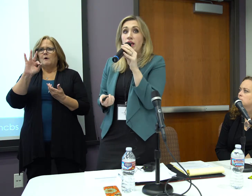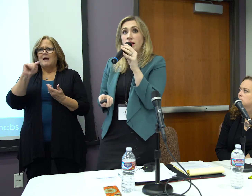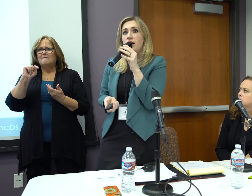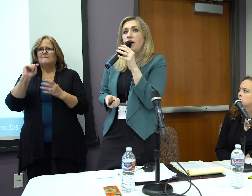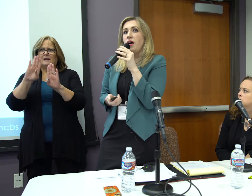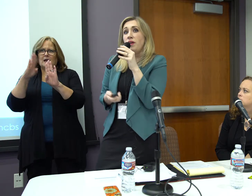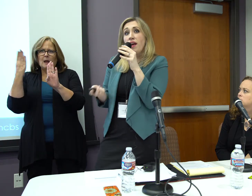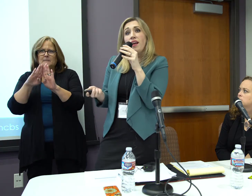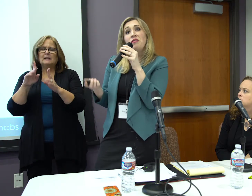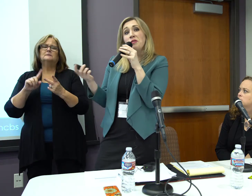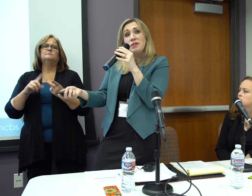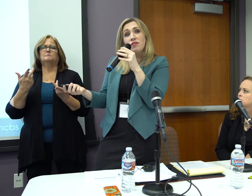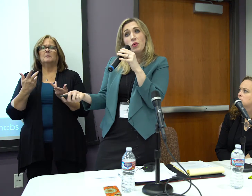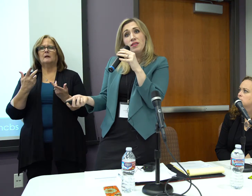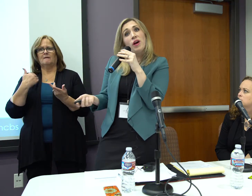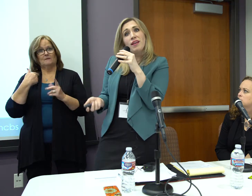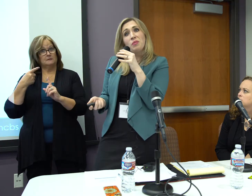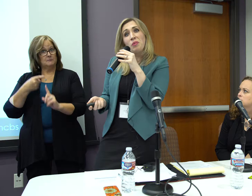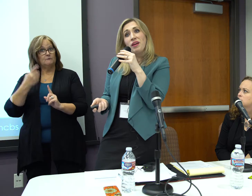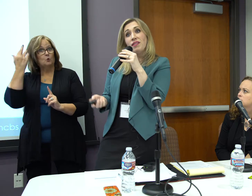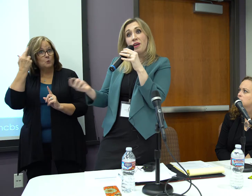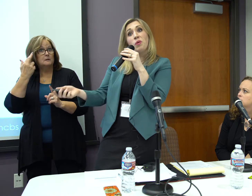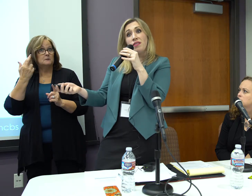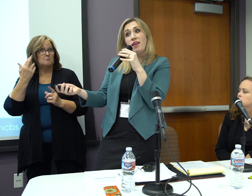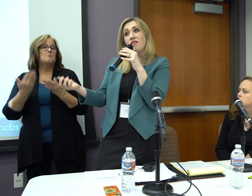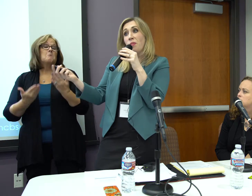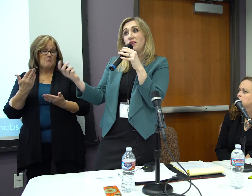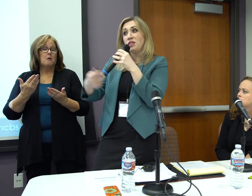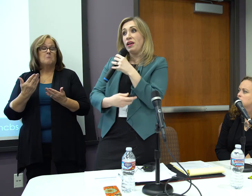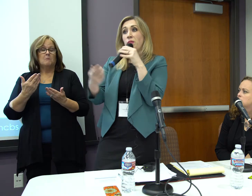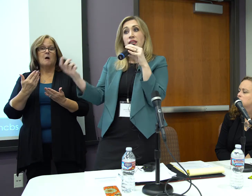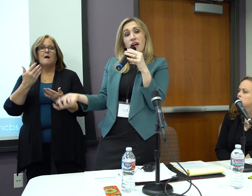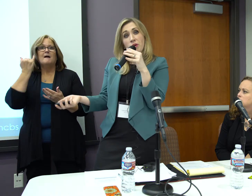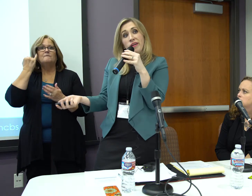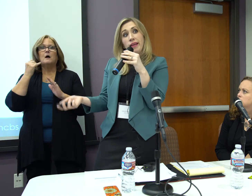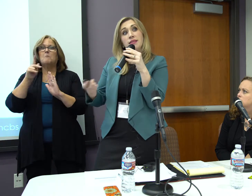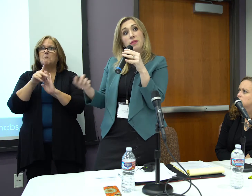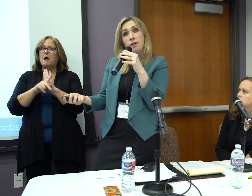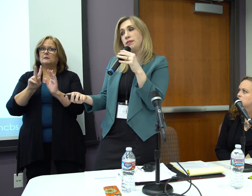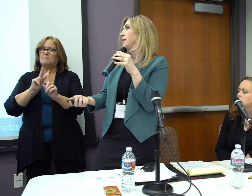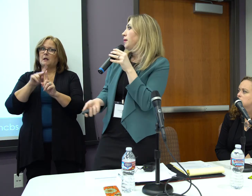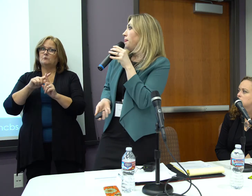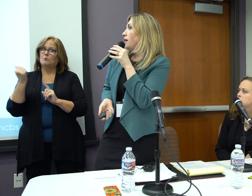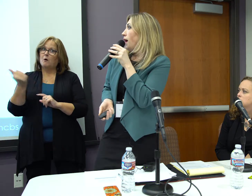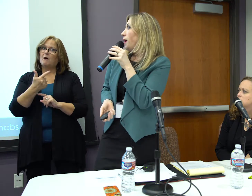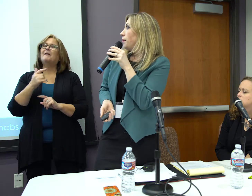number of things. And again, if there's a specific reason why that's appropriate, that's one thing. If the policy is being applied to everyone, that's something